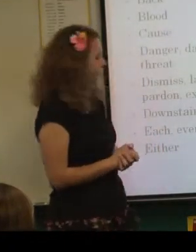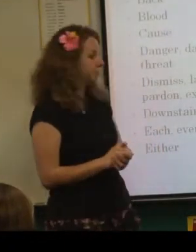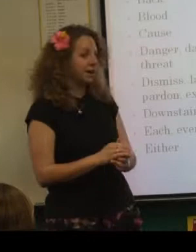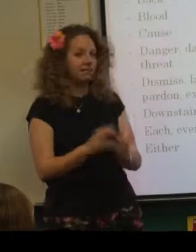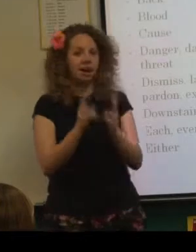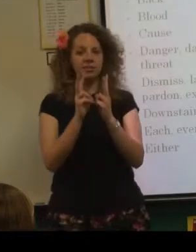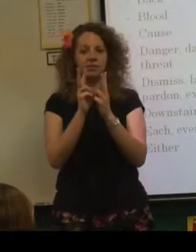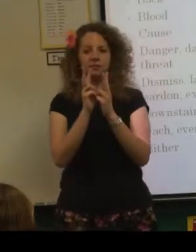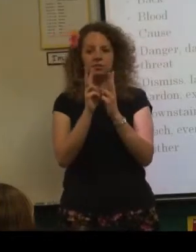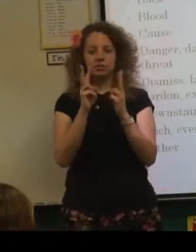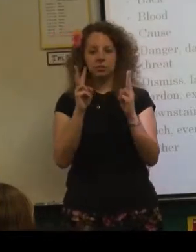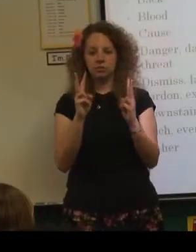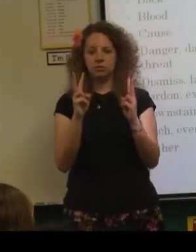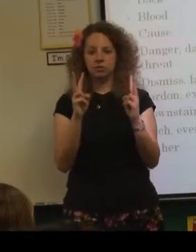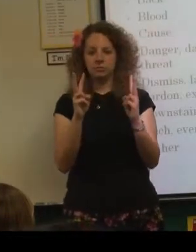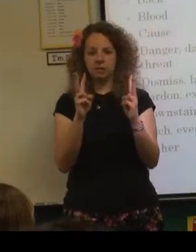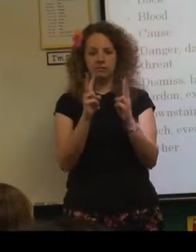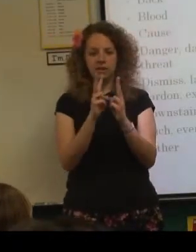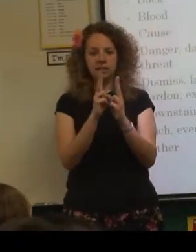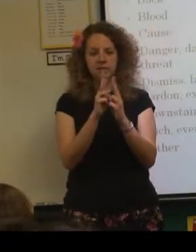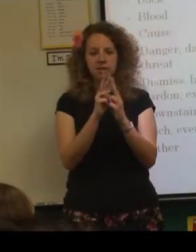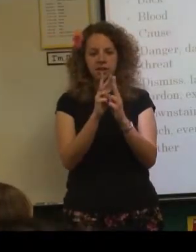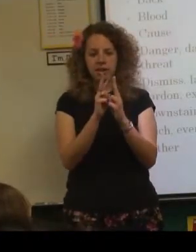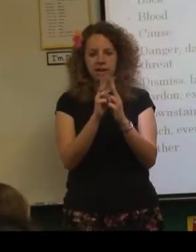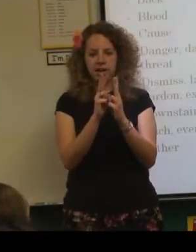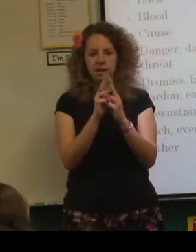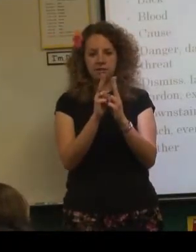Then we have either. So you're going to make these and